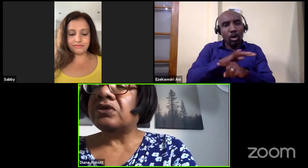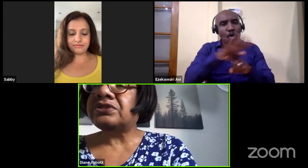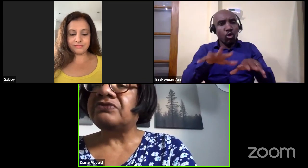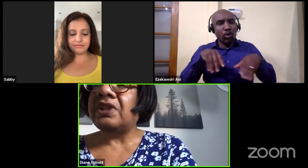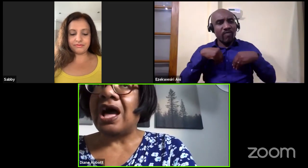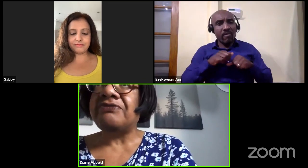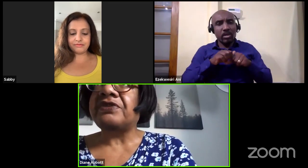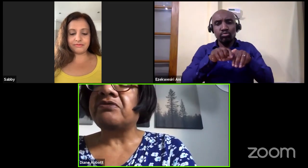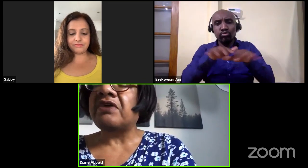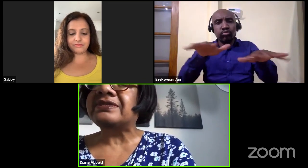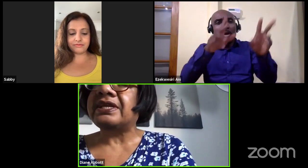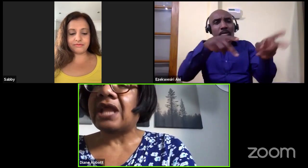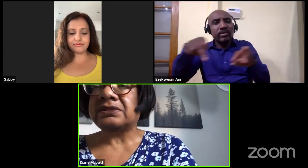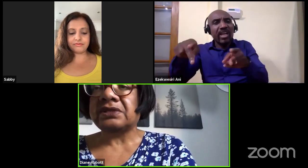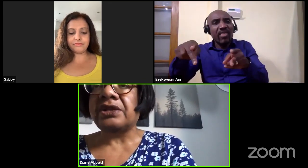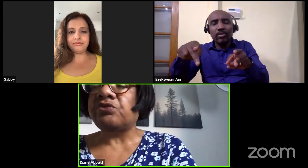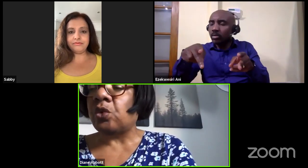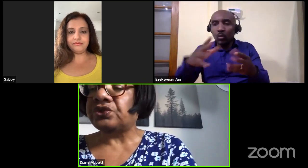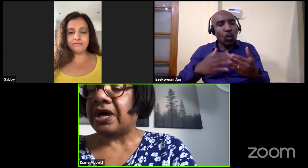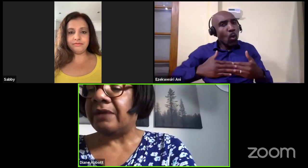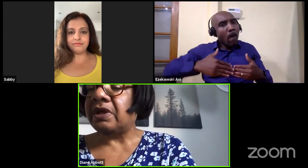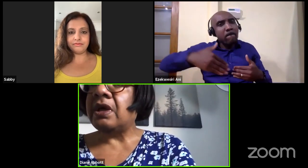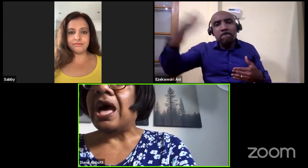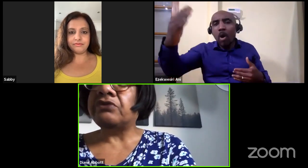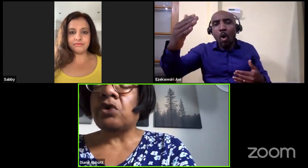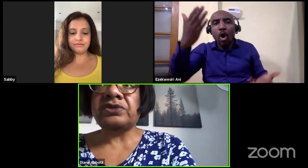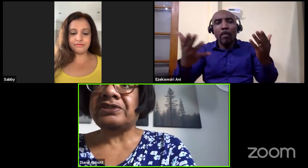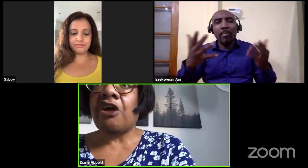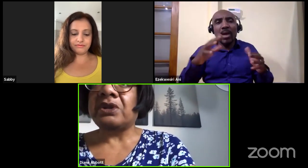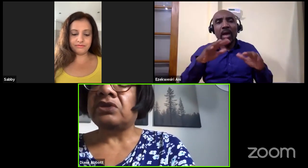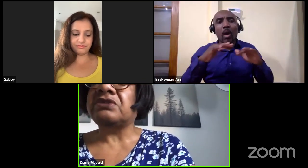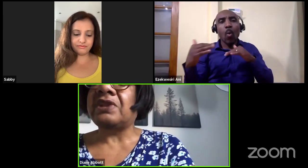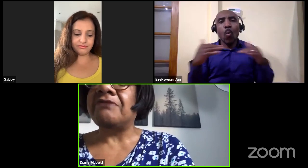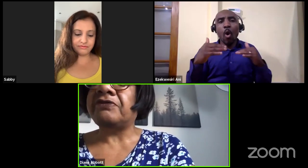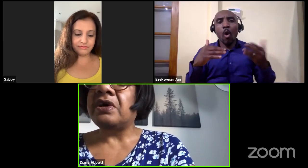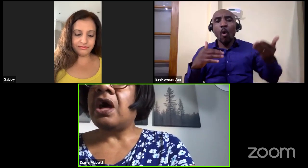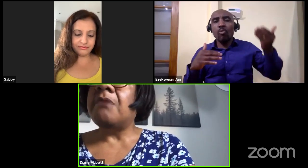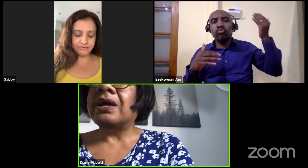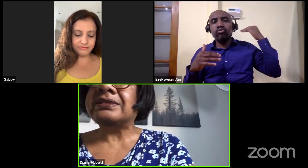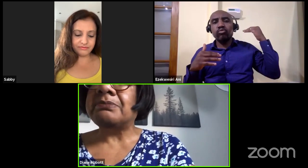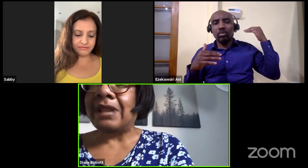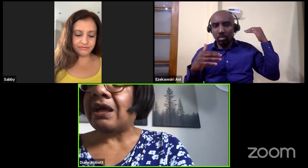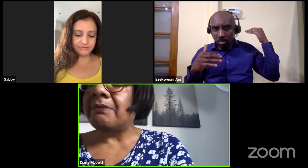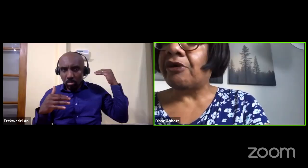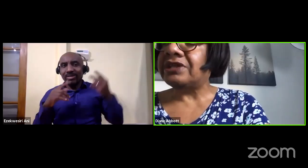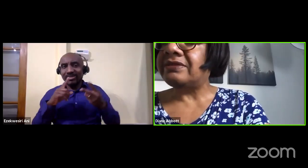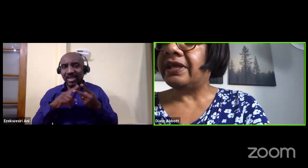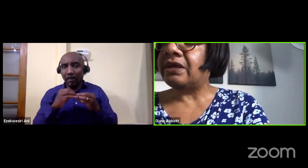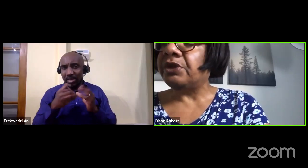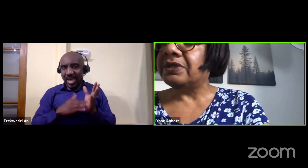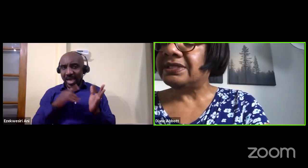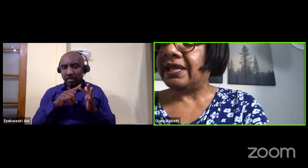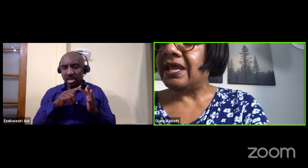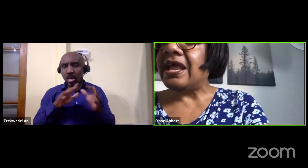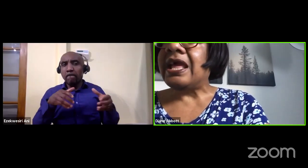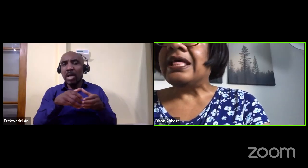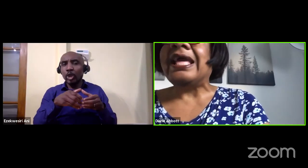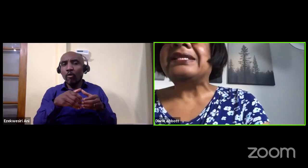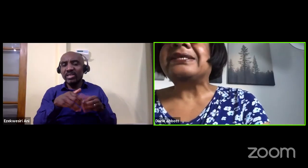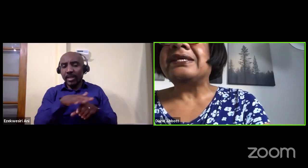More loss of life than we've ever seen outside of wartime. And of course, a terrible loss of life amongst the Black and minority ethnic